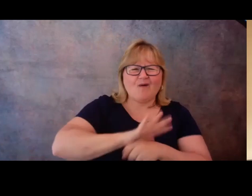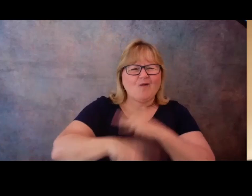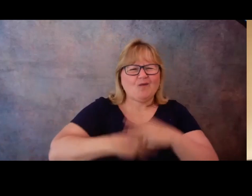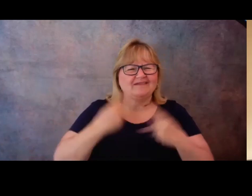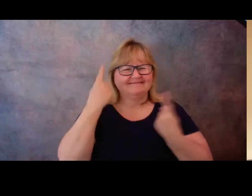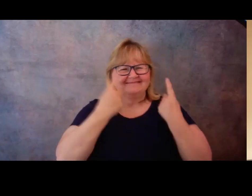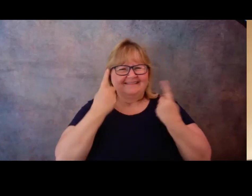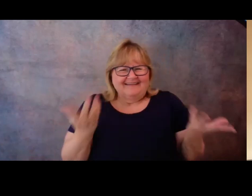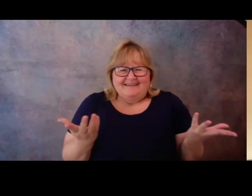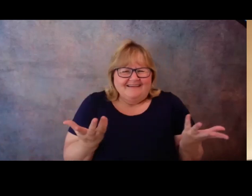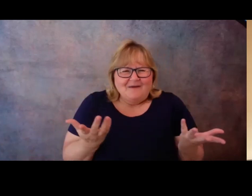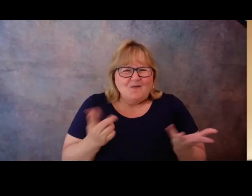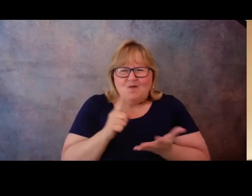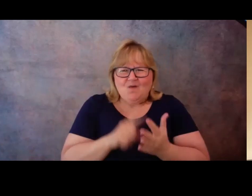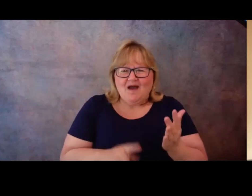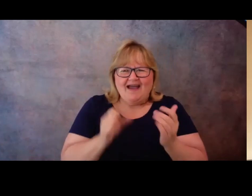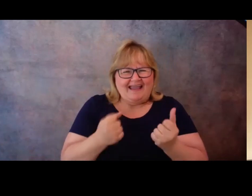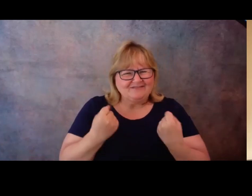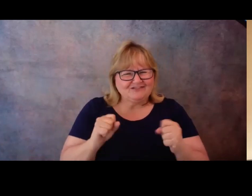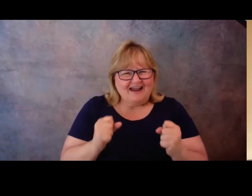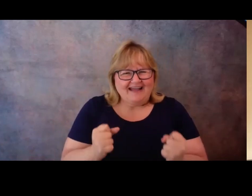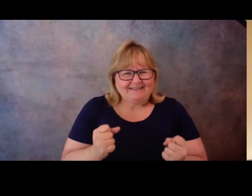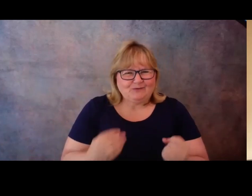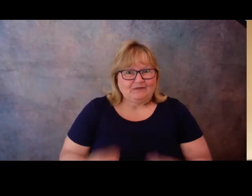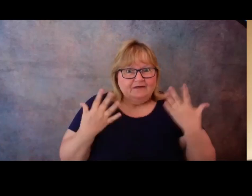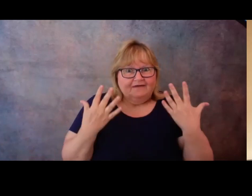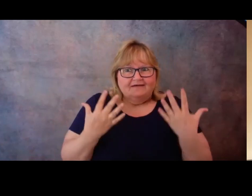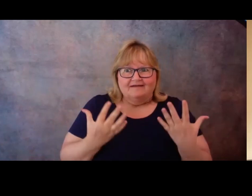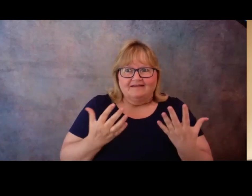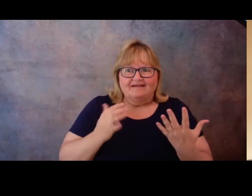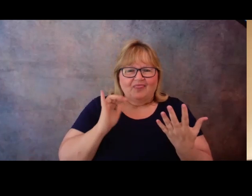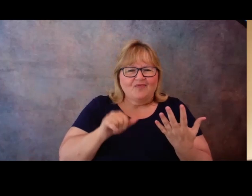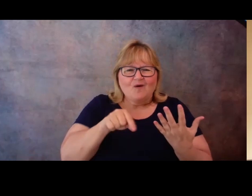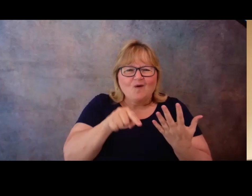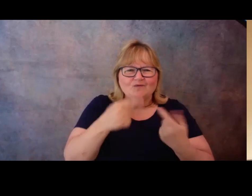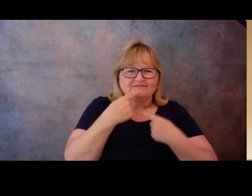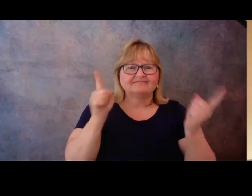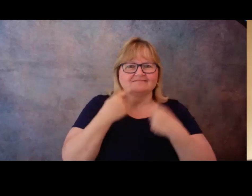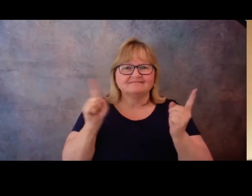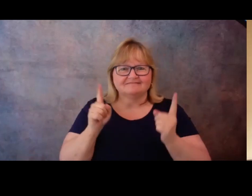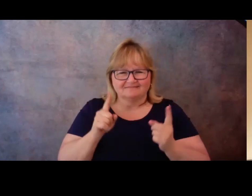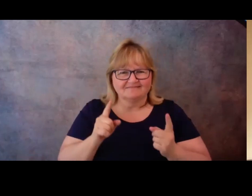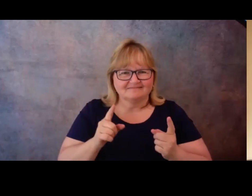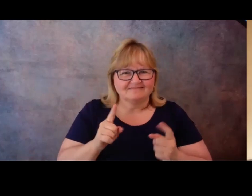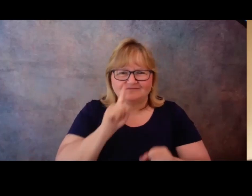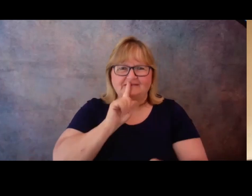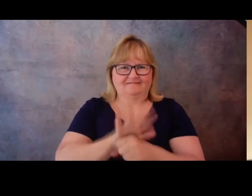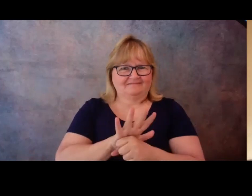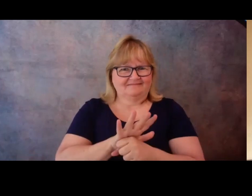could they do to put some life into those periodic resolutions? So a few of